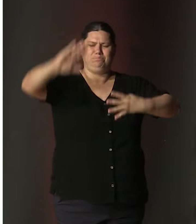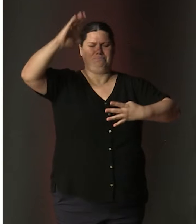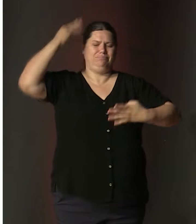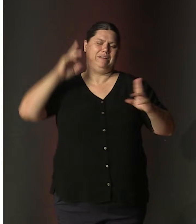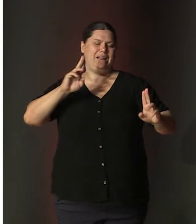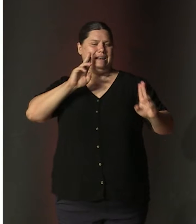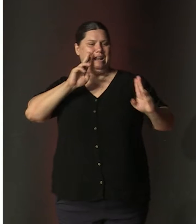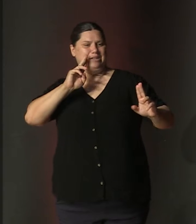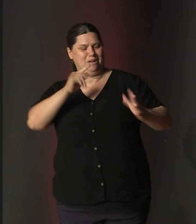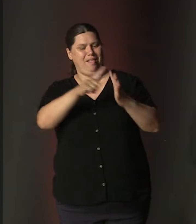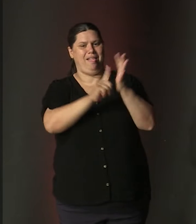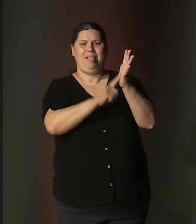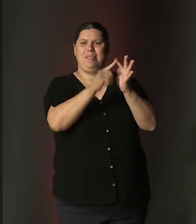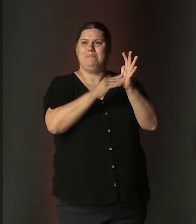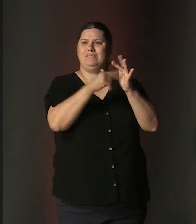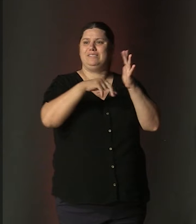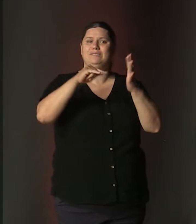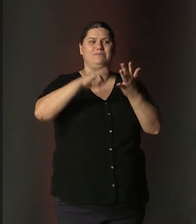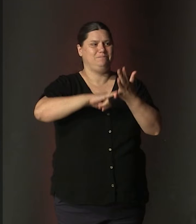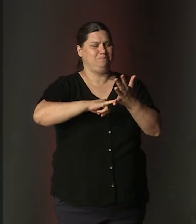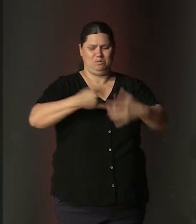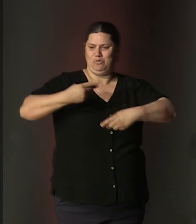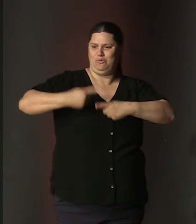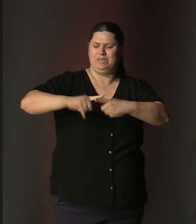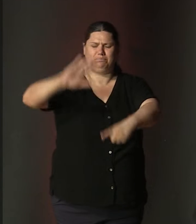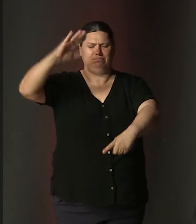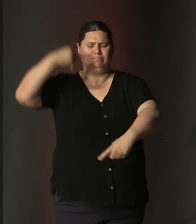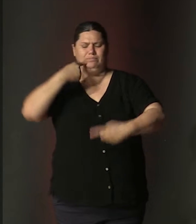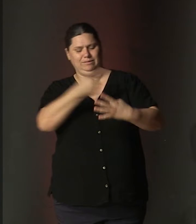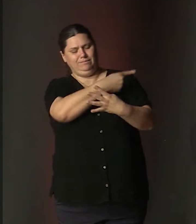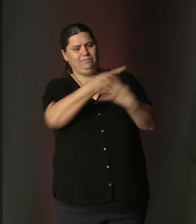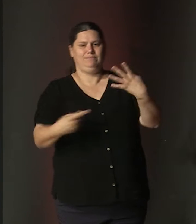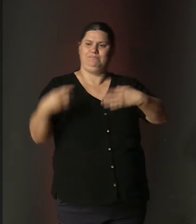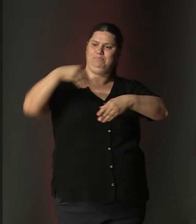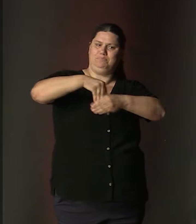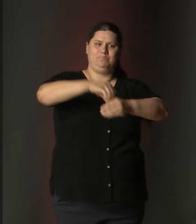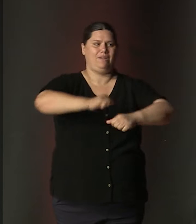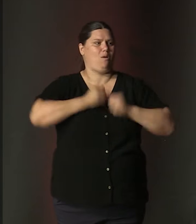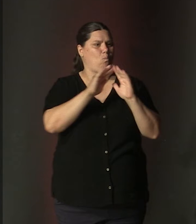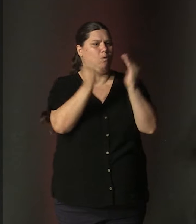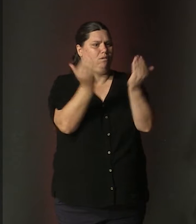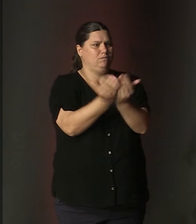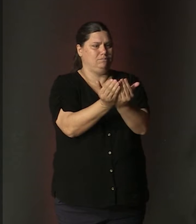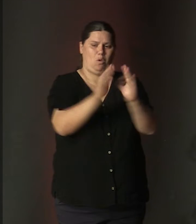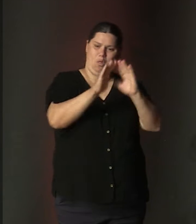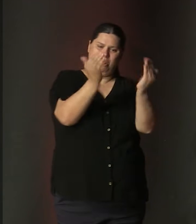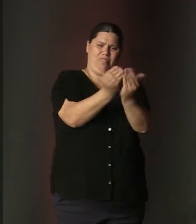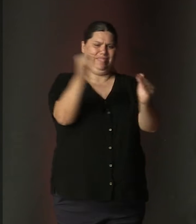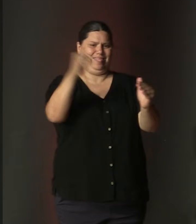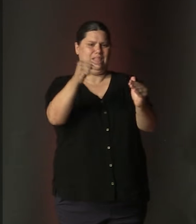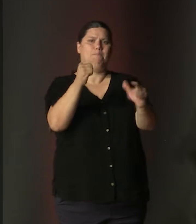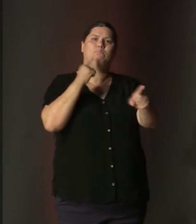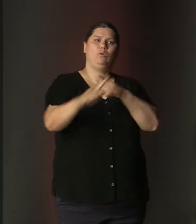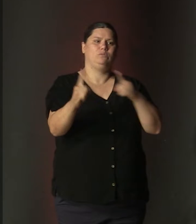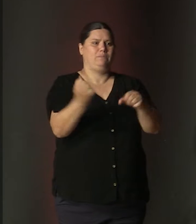nature, as viewed by the ancient Greeks as the basic ingredients of our world. Our planet Earth, it's mostly made